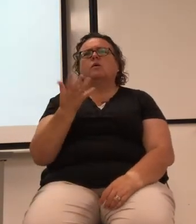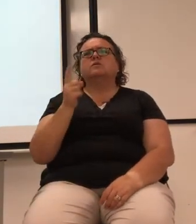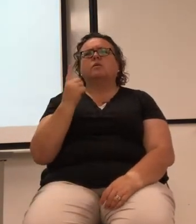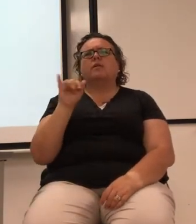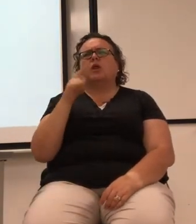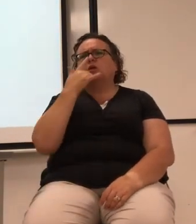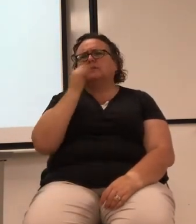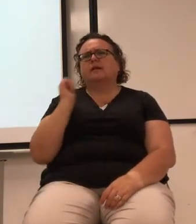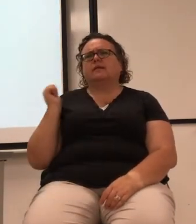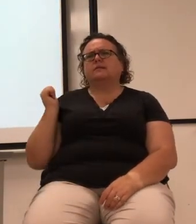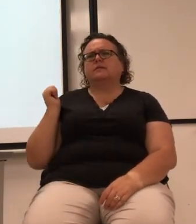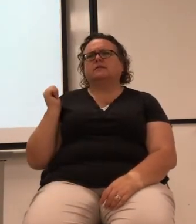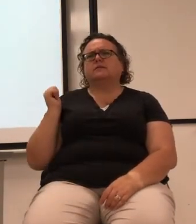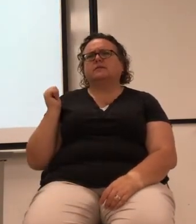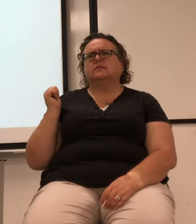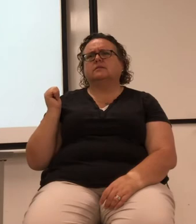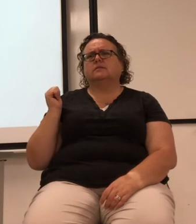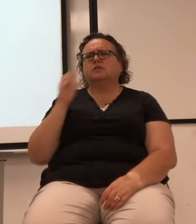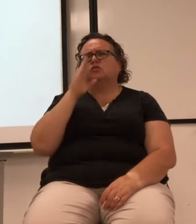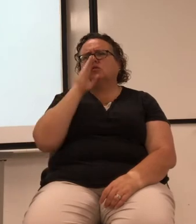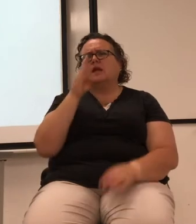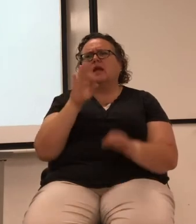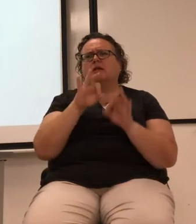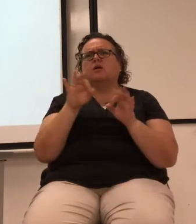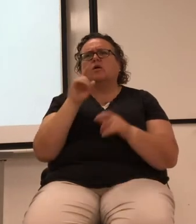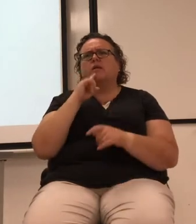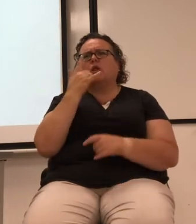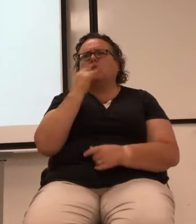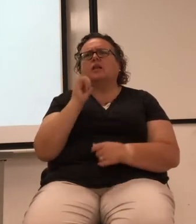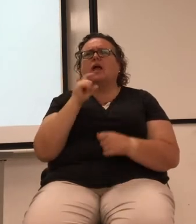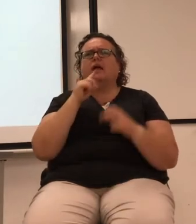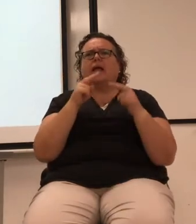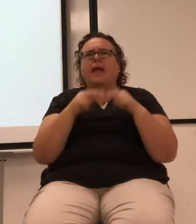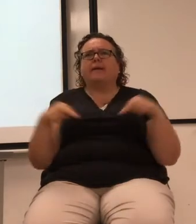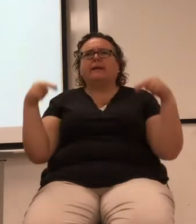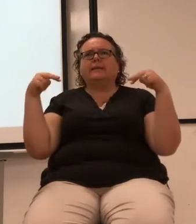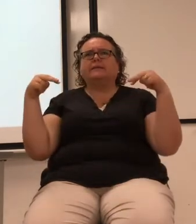like this? These straight vessels with all these, little, looks like little hammocks?